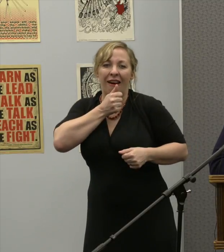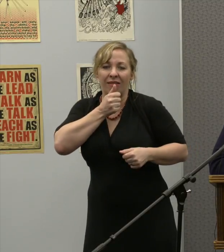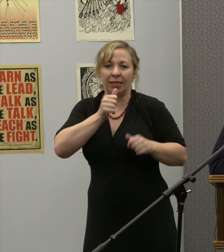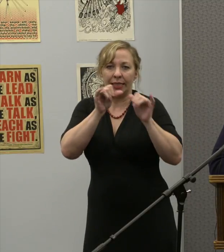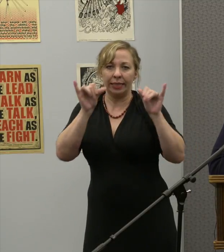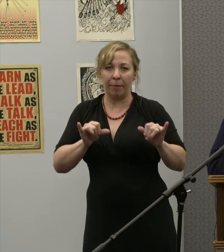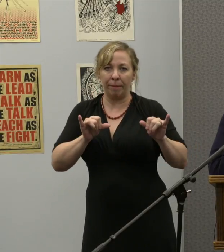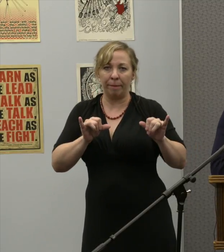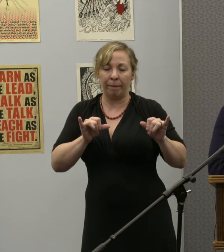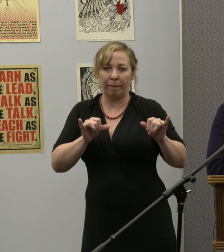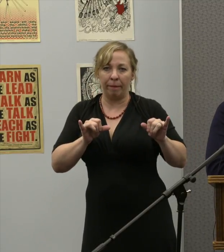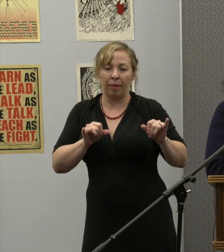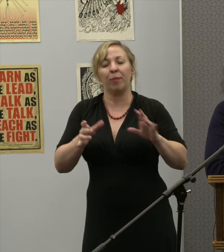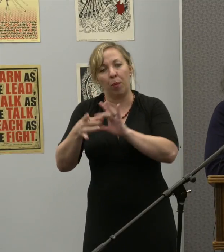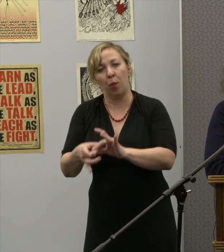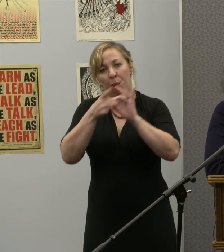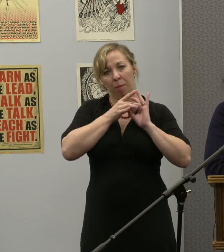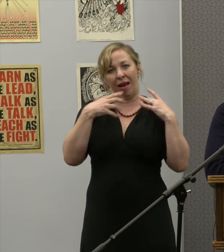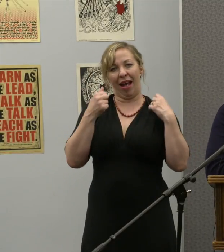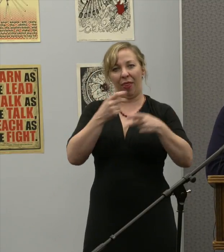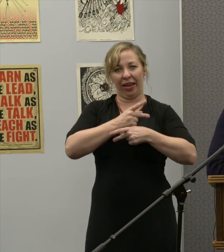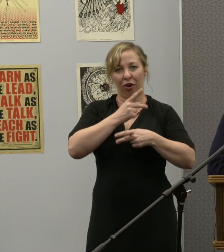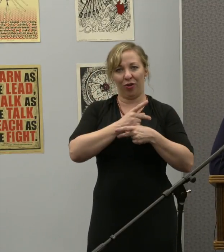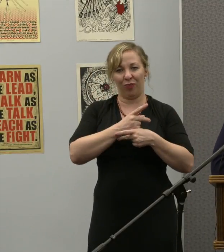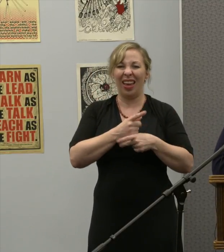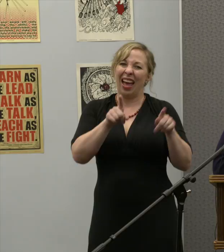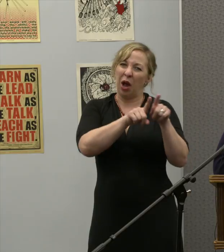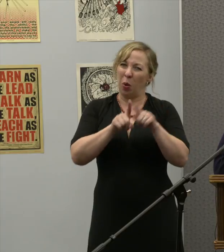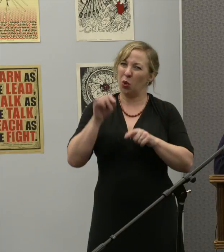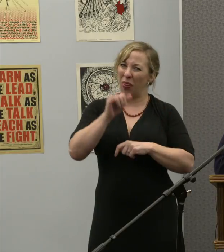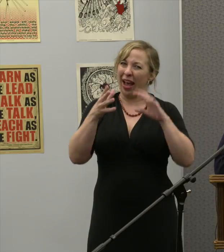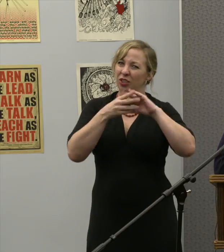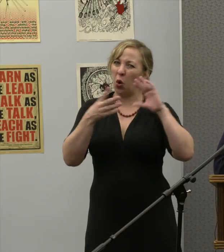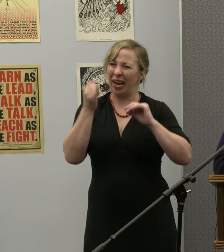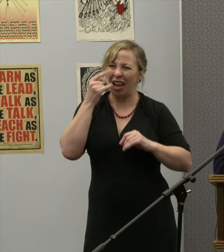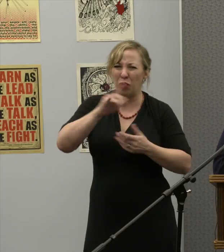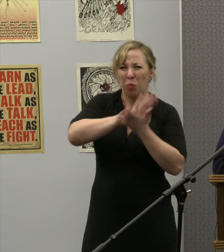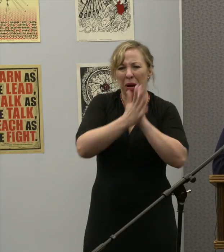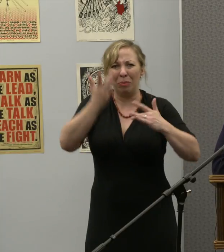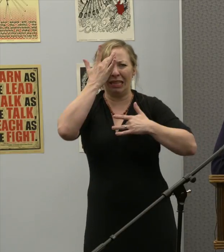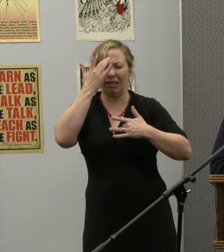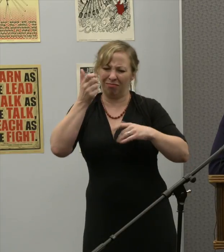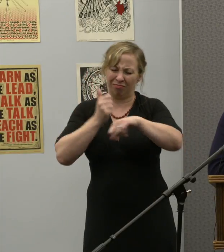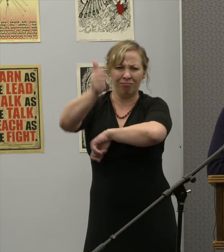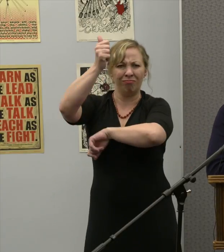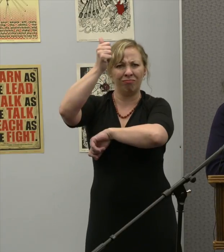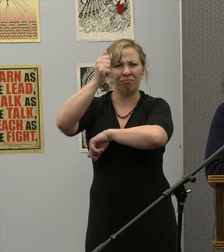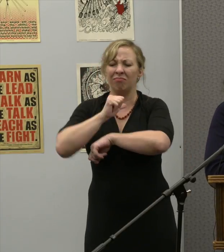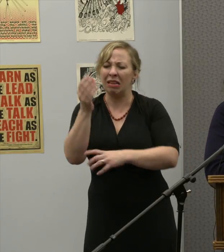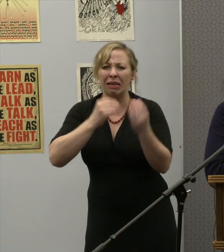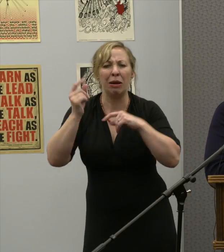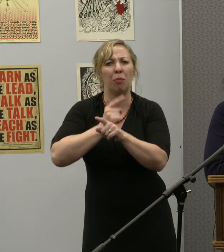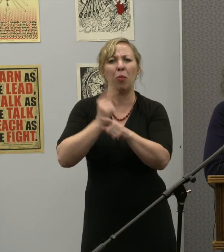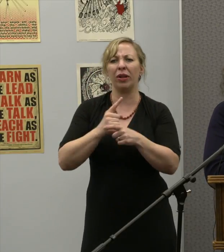understand all these evils, also the distorted moral narrative, right? If you're sick, it's your fault. You didn't do the right things. You made the wrong choices. You didn't